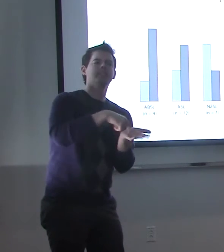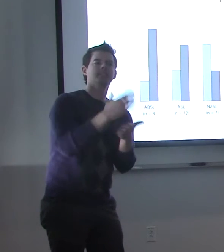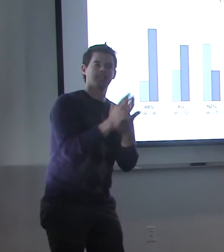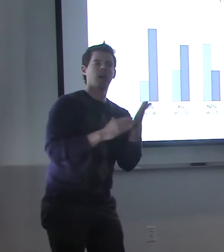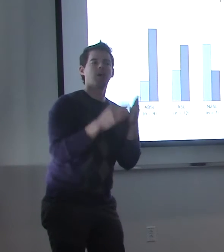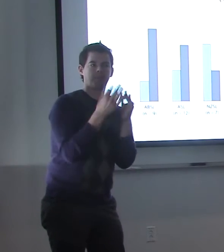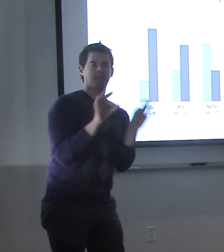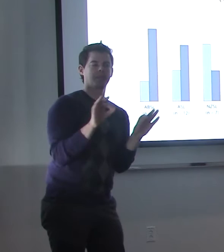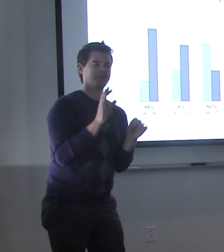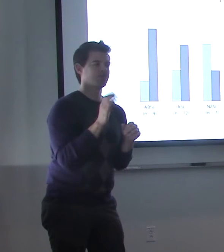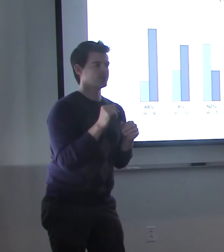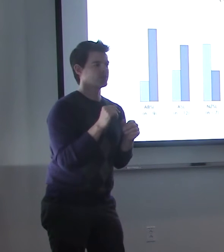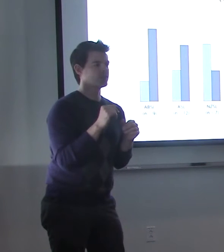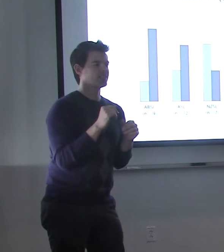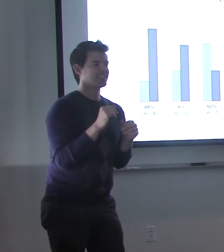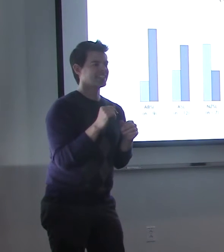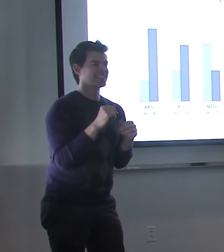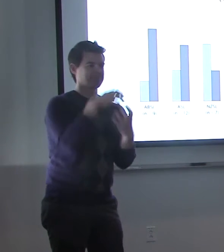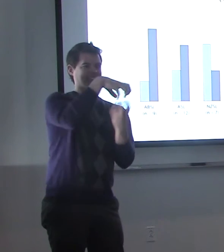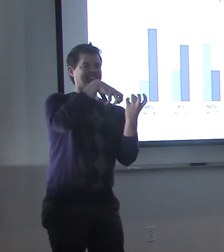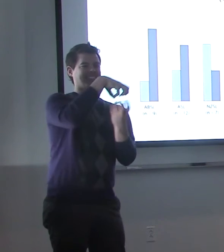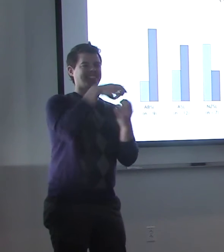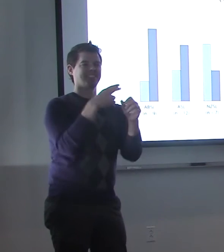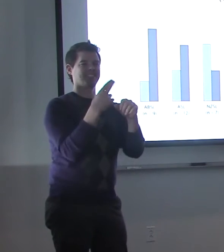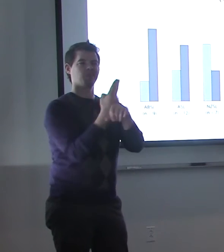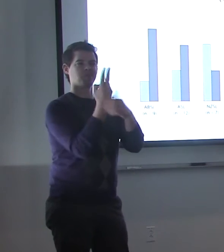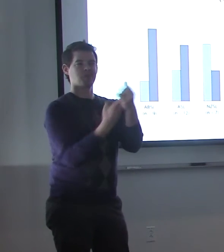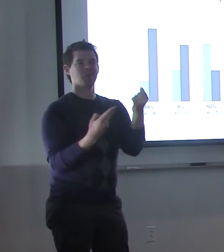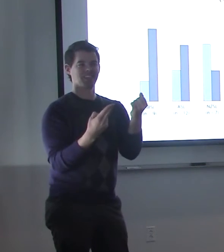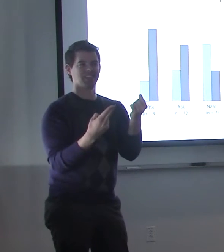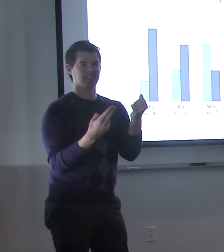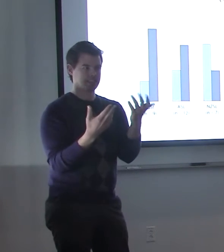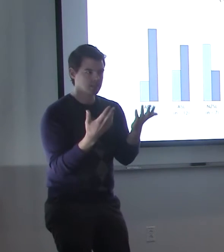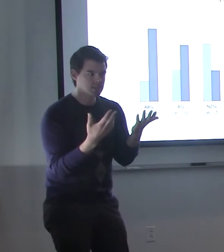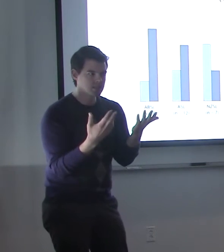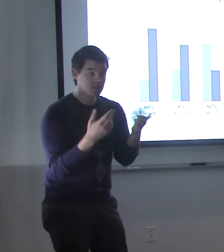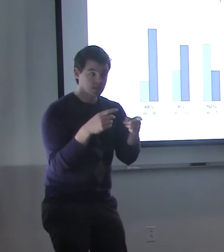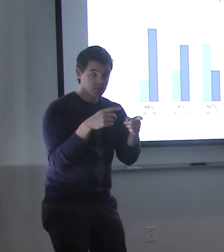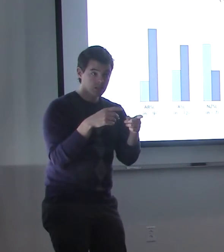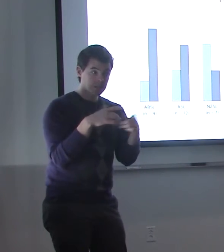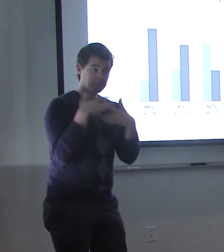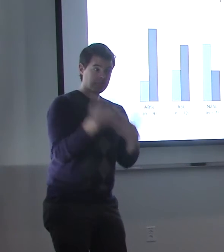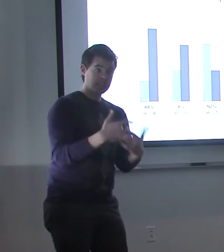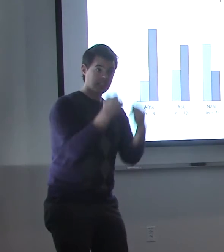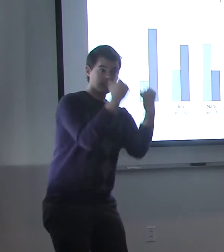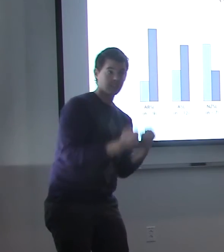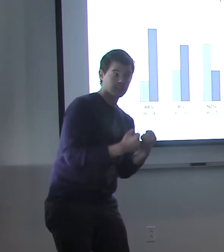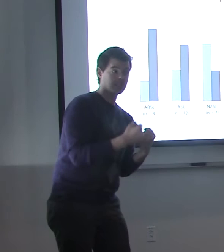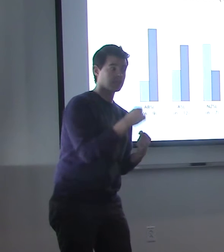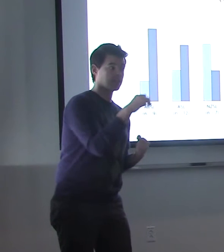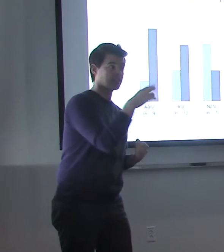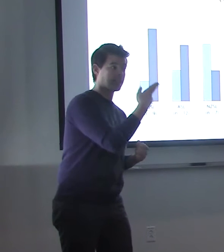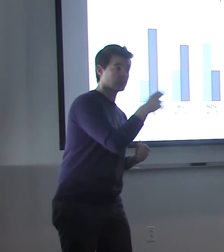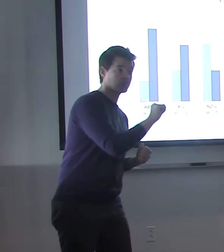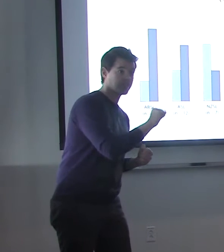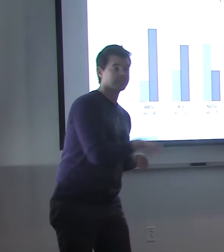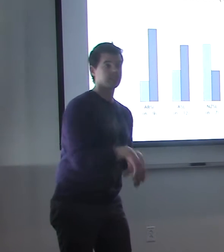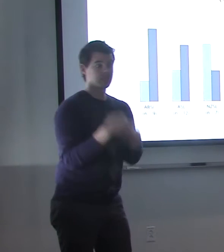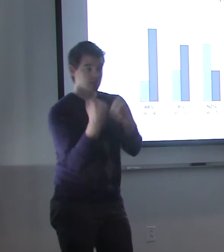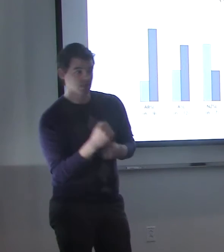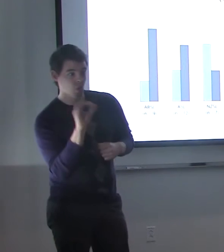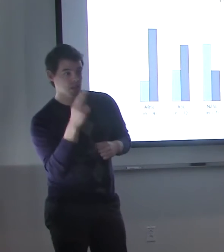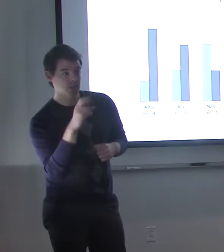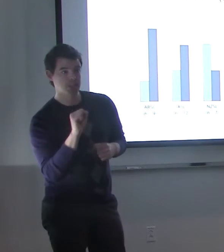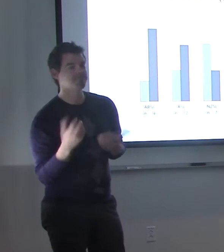into what she called the mixed category. They weren't clearly object handshake languages, and they weren't clearly handling